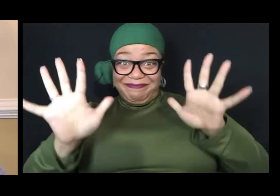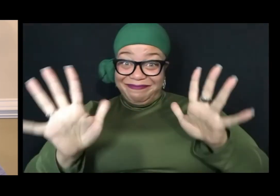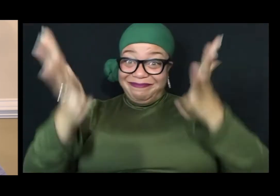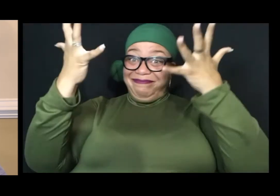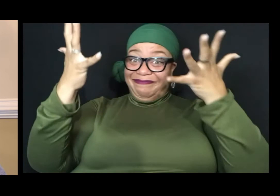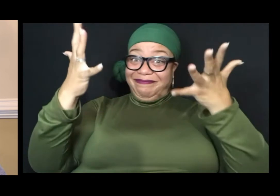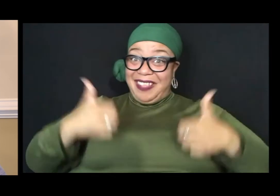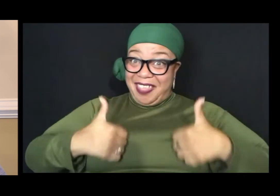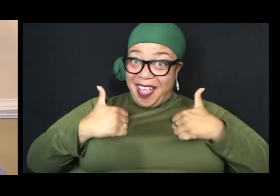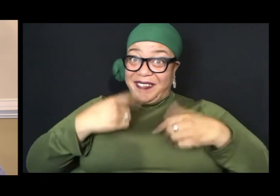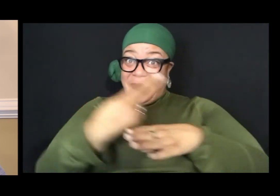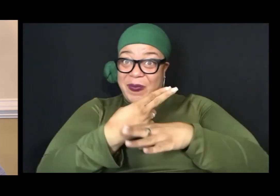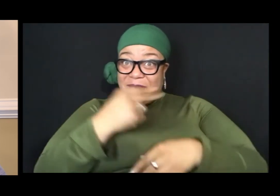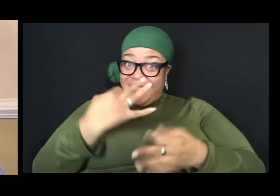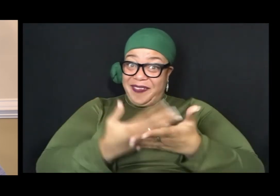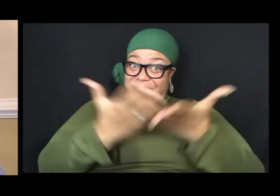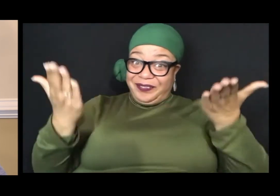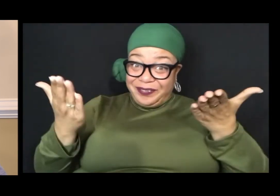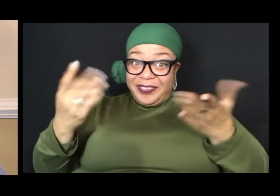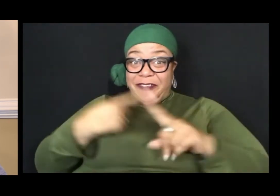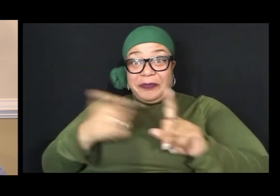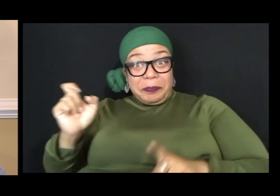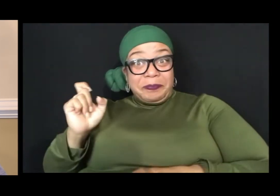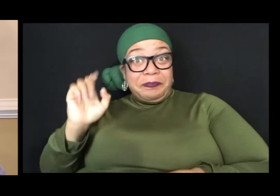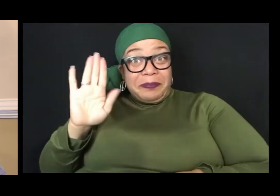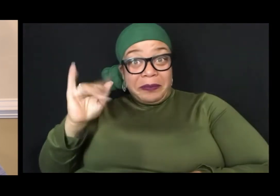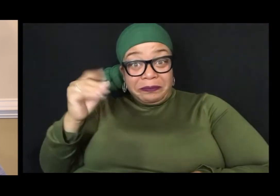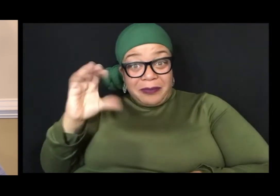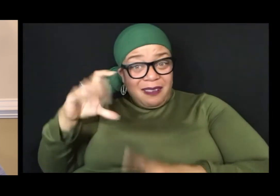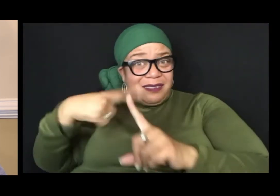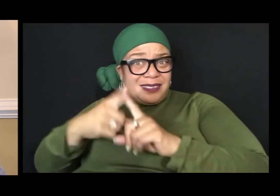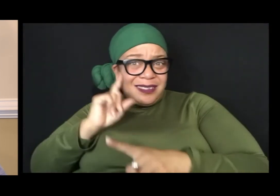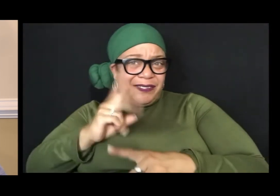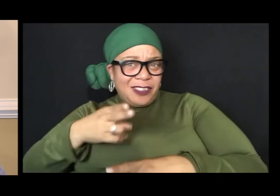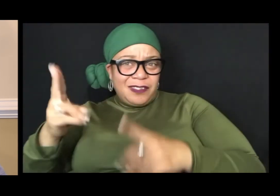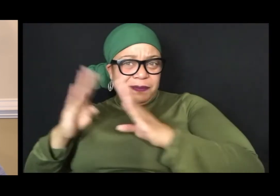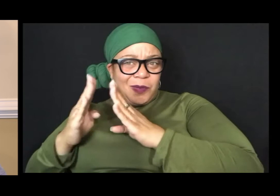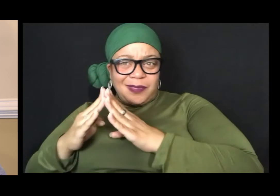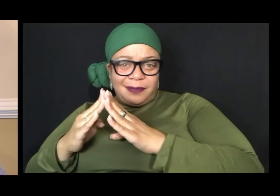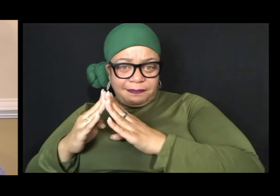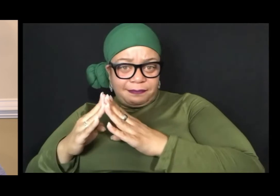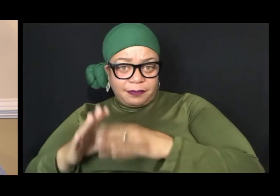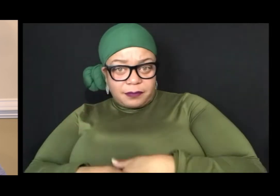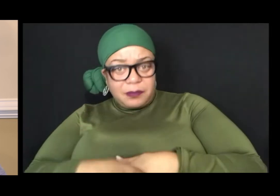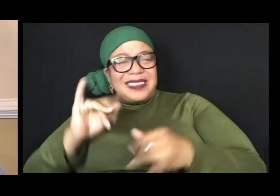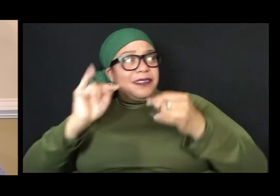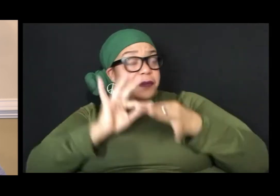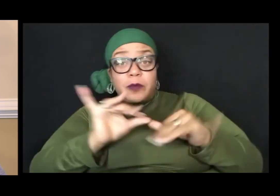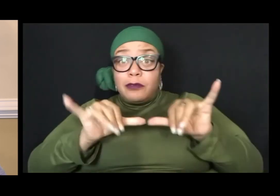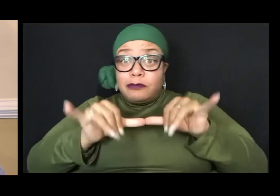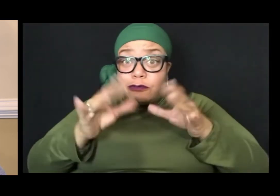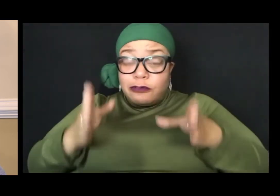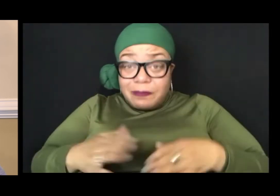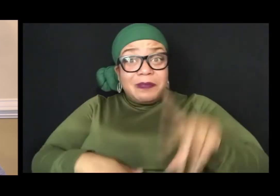and usage of those members of the BIPOC and deaf and hard of hearing communities. It is about the engineers,